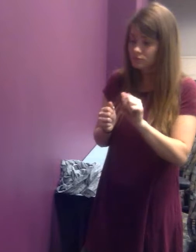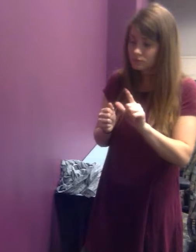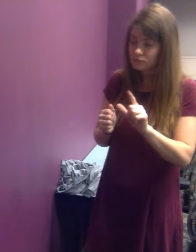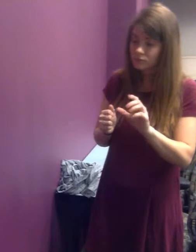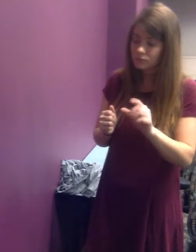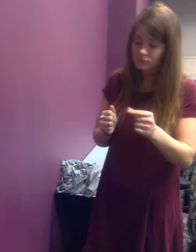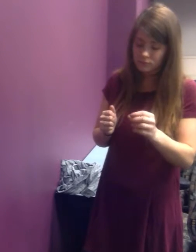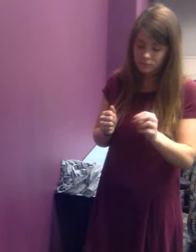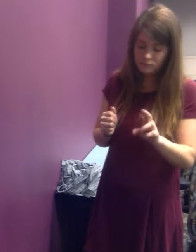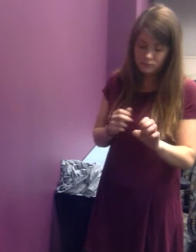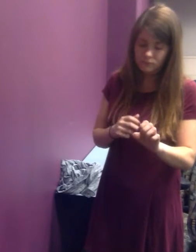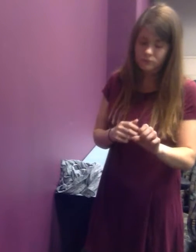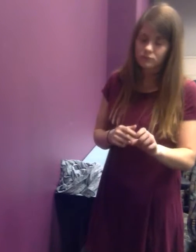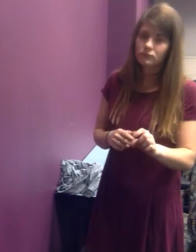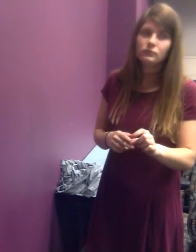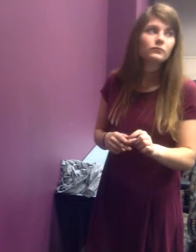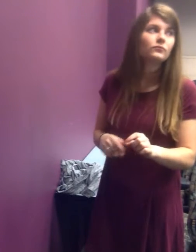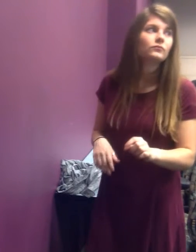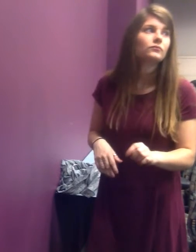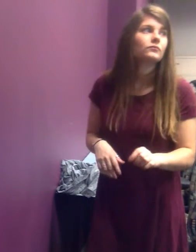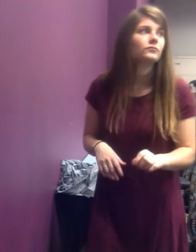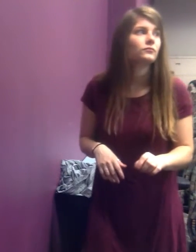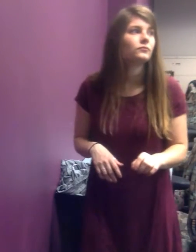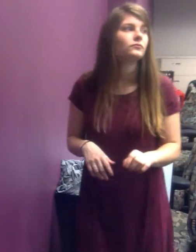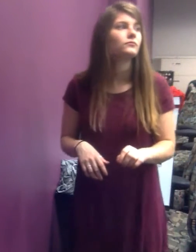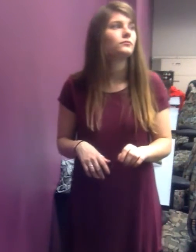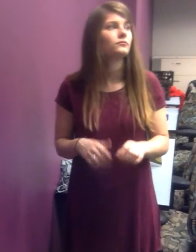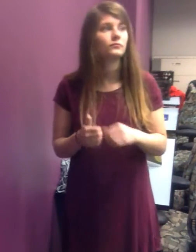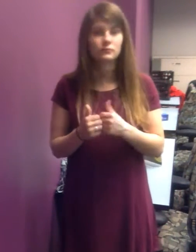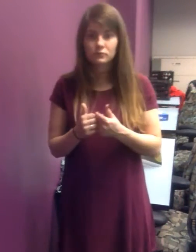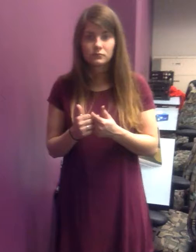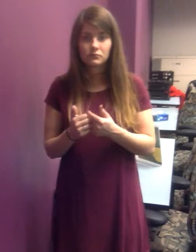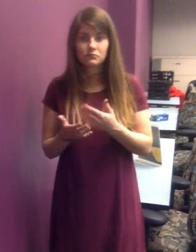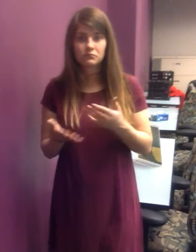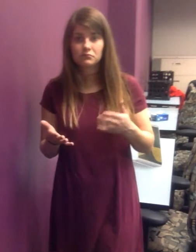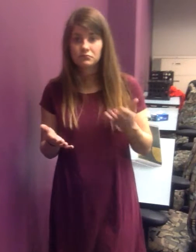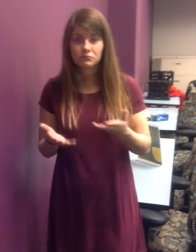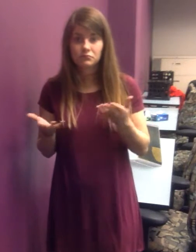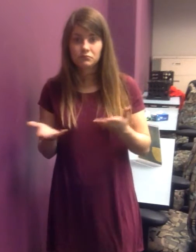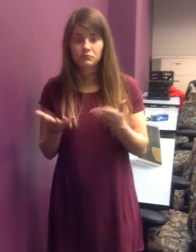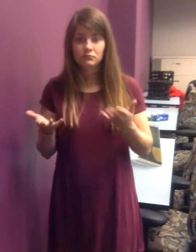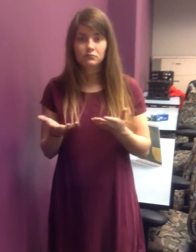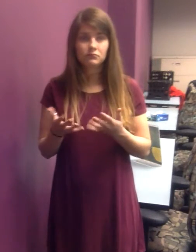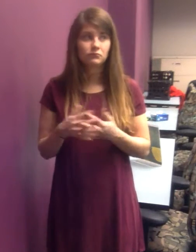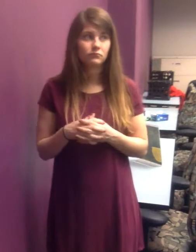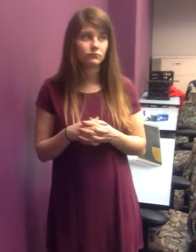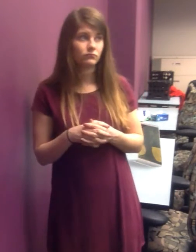off. When you get the financial collapse going, that's what made it possible for some well-spent money to